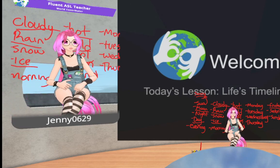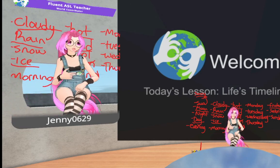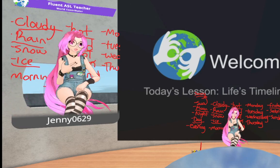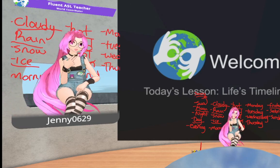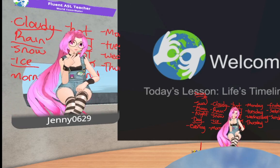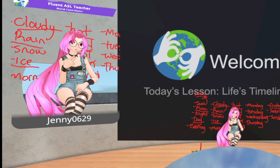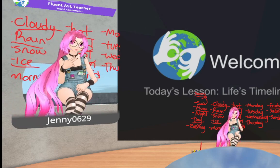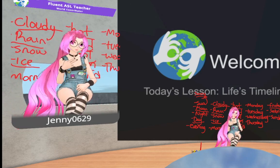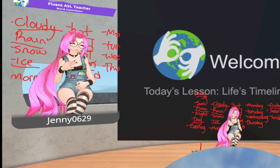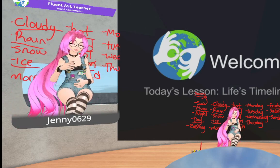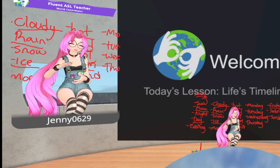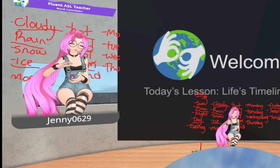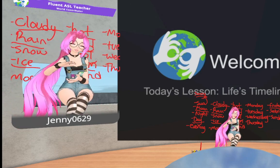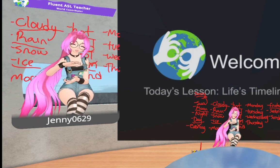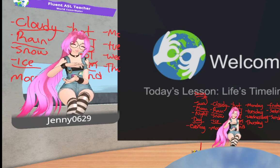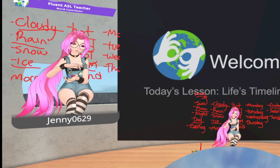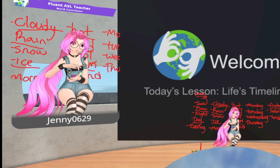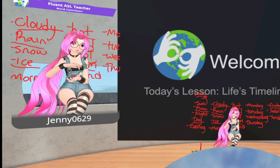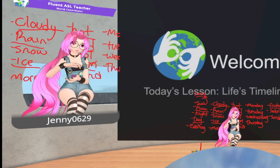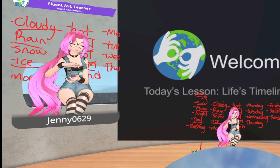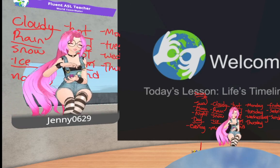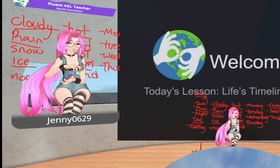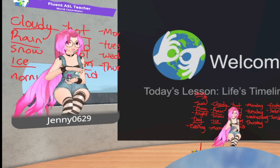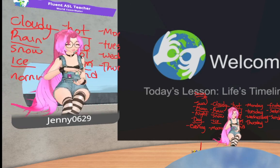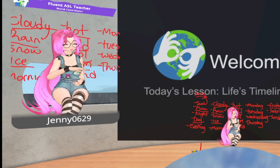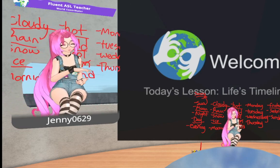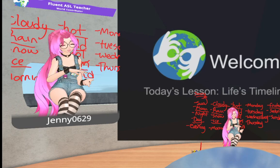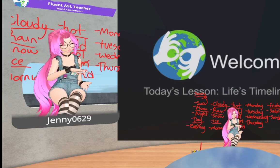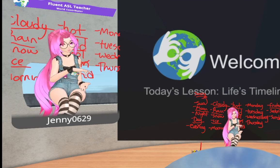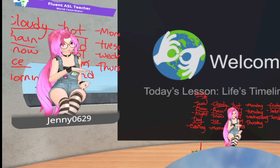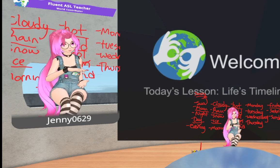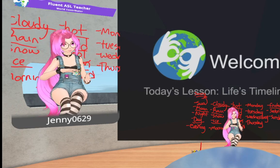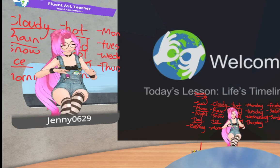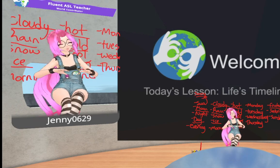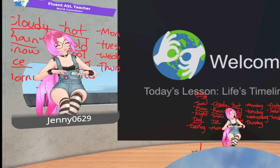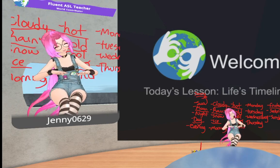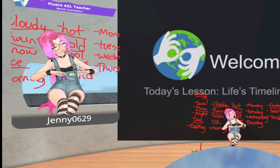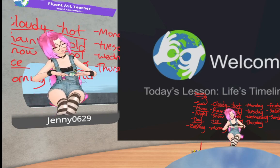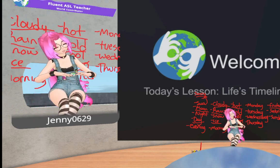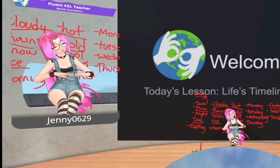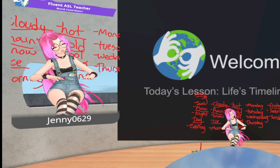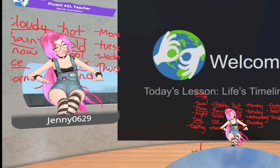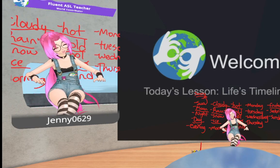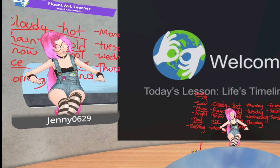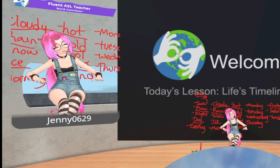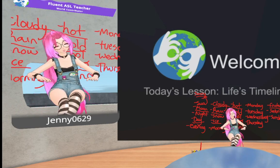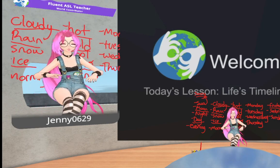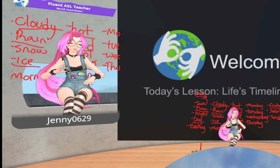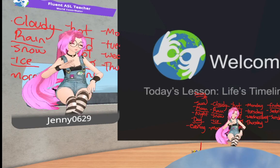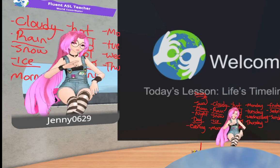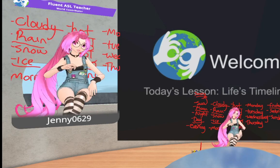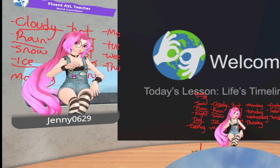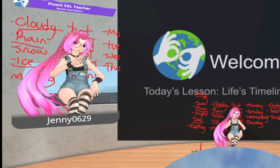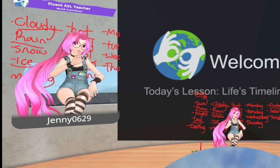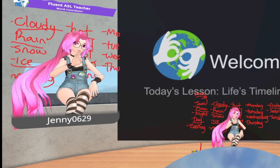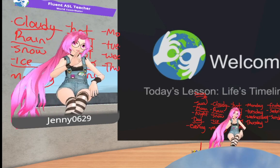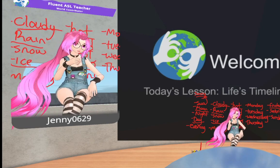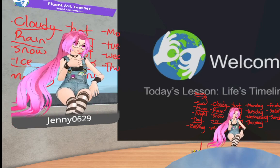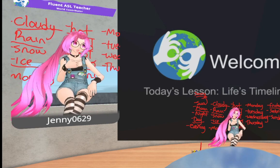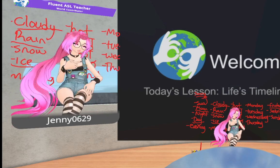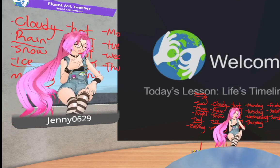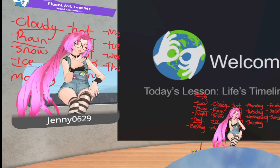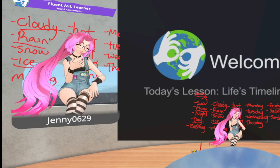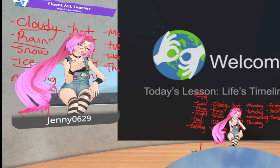So fog, I've seen just cloud but lower, so because it's like clouds on the floor. I've also just